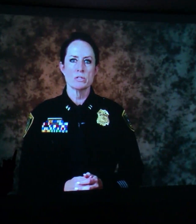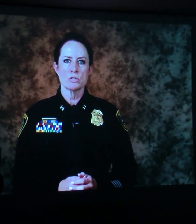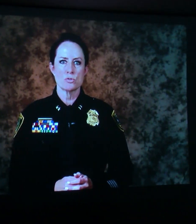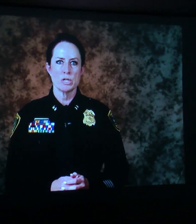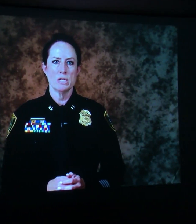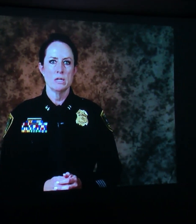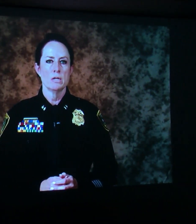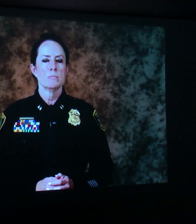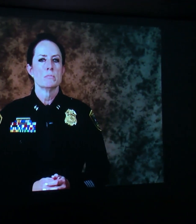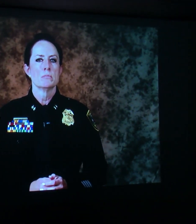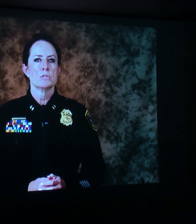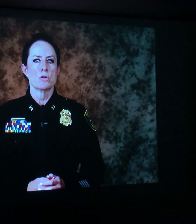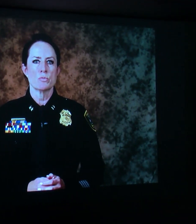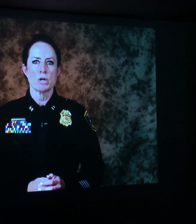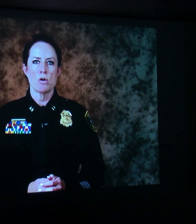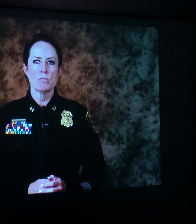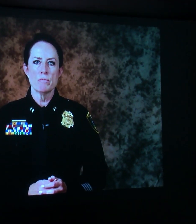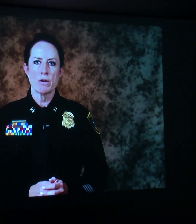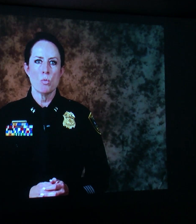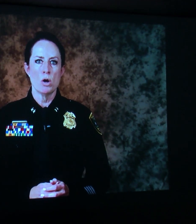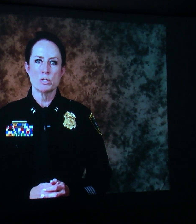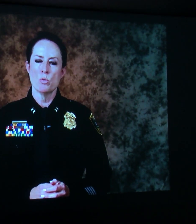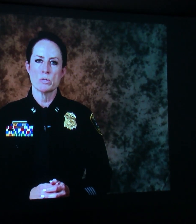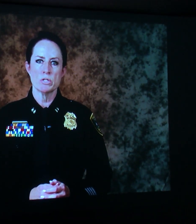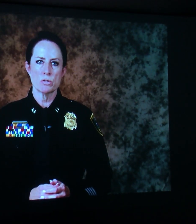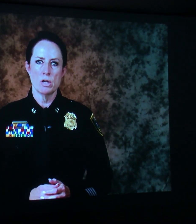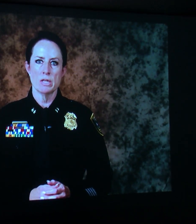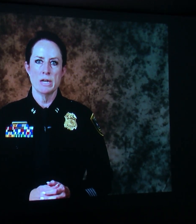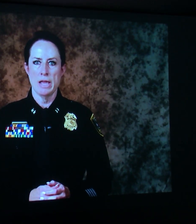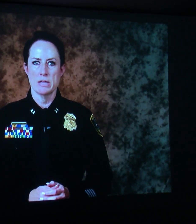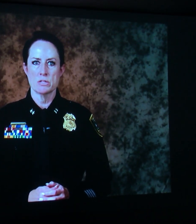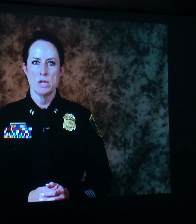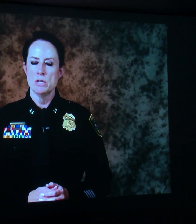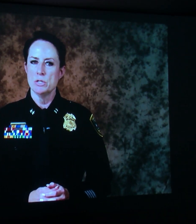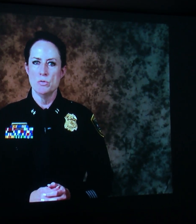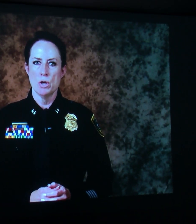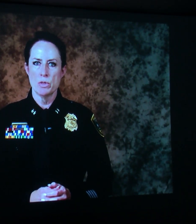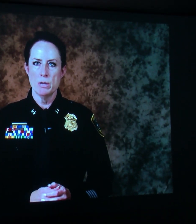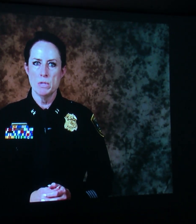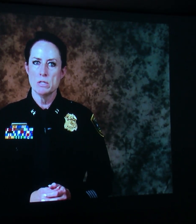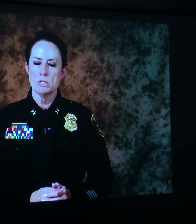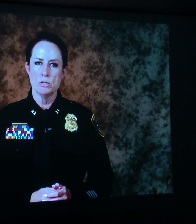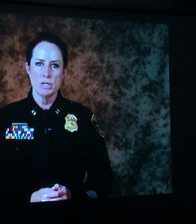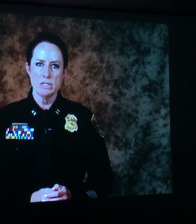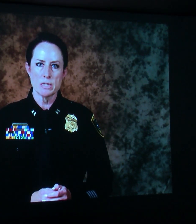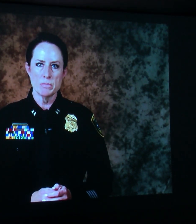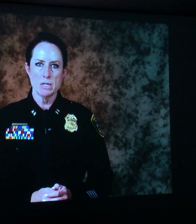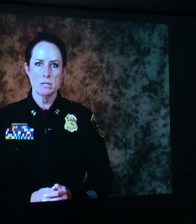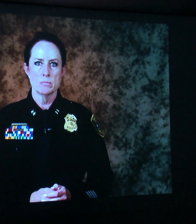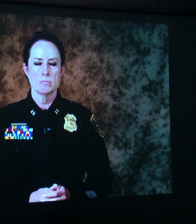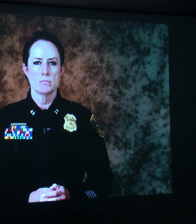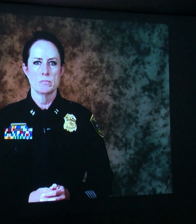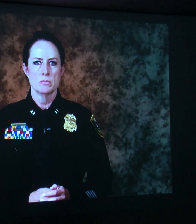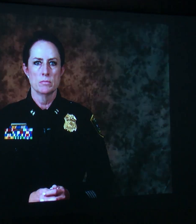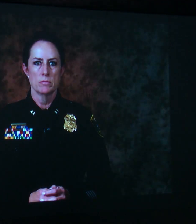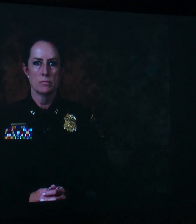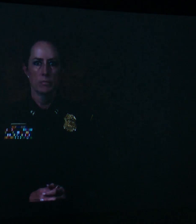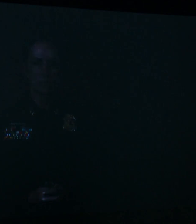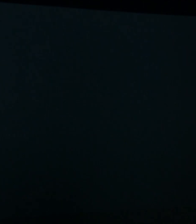from across the street. Sergeant Ricardo Rivera walked towards Mr. Gullett and asked, "Do you know them? Do you need something?"